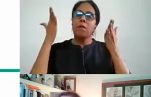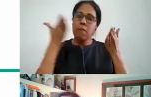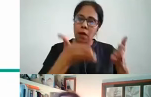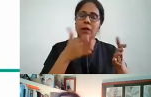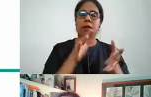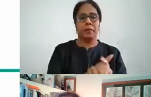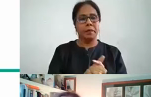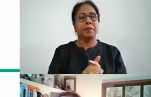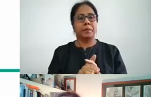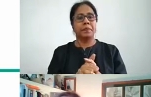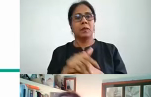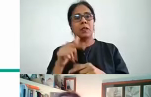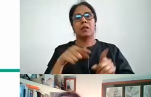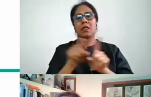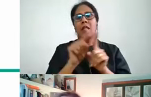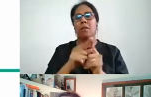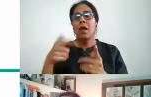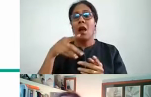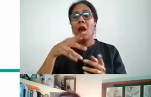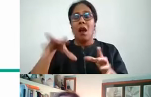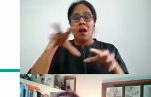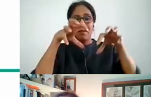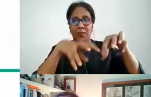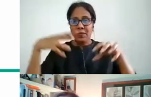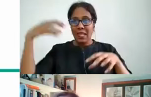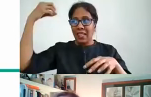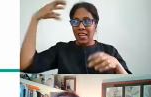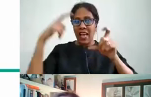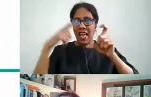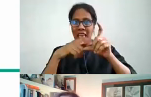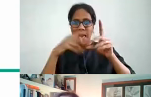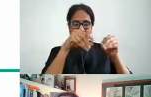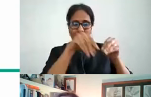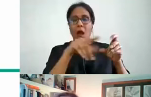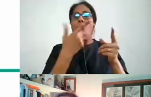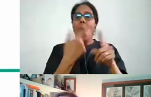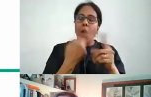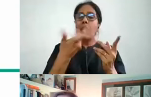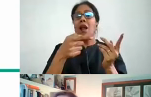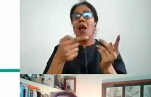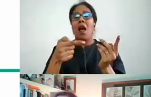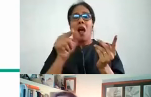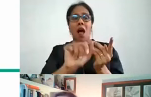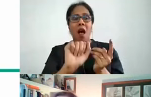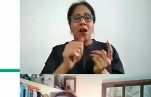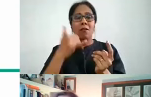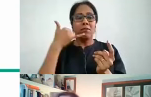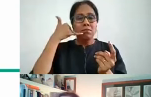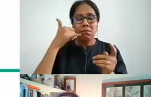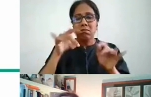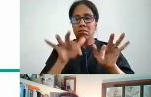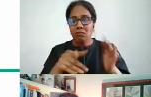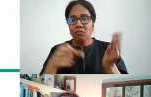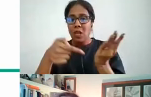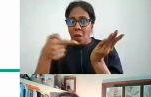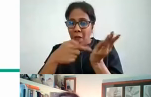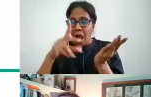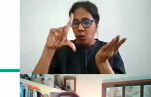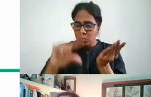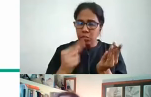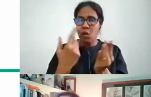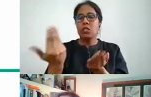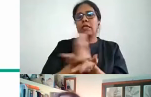and lowering the station and improving the battery life. So, I take as a point of improvement to look at the